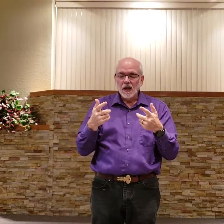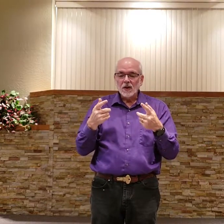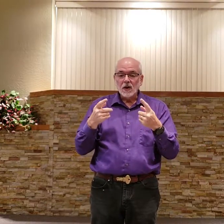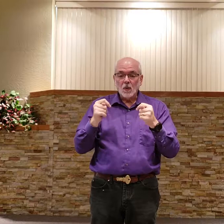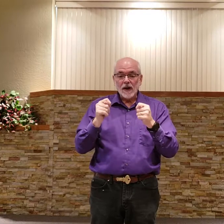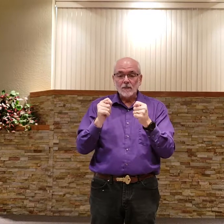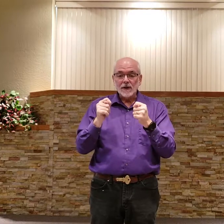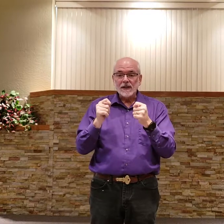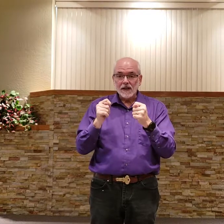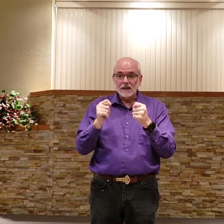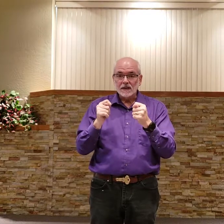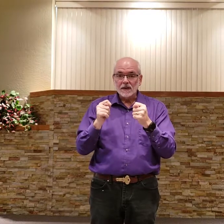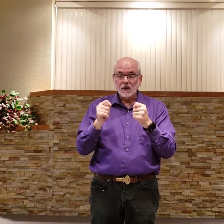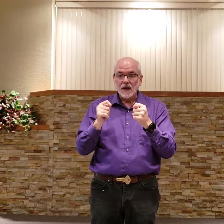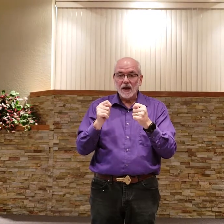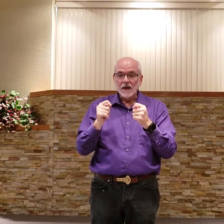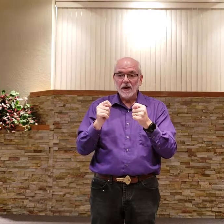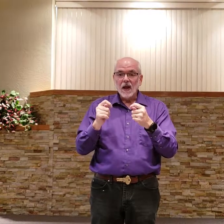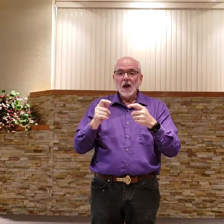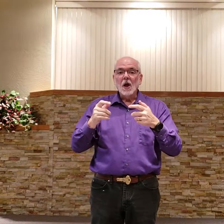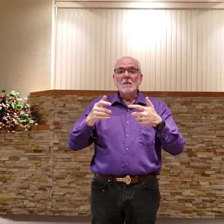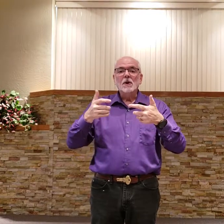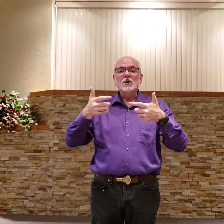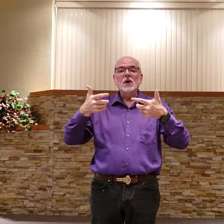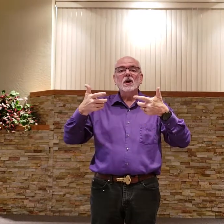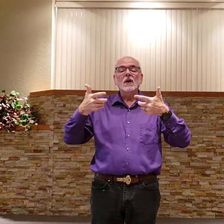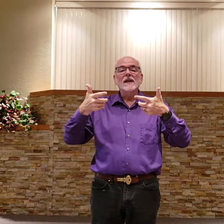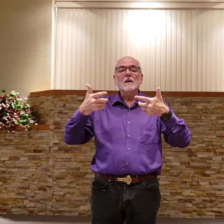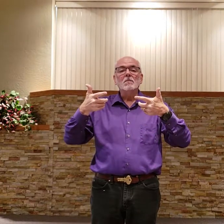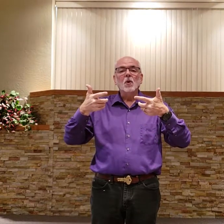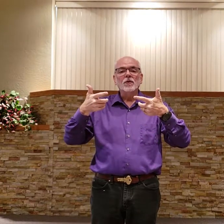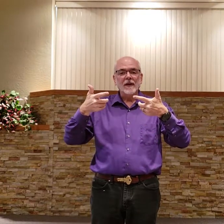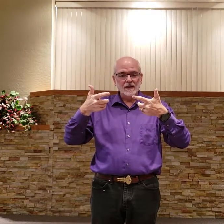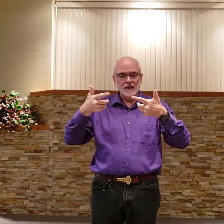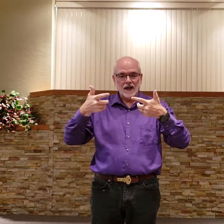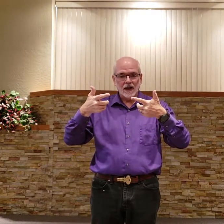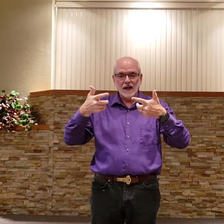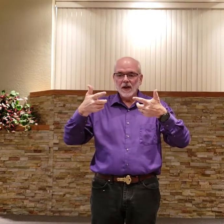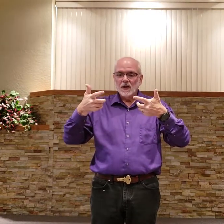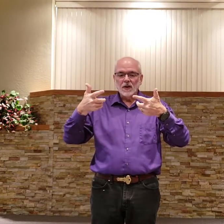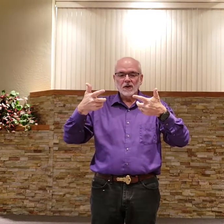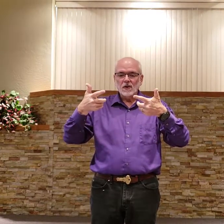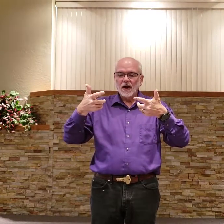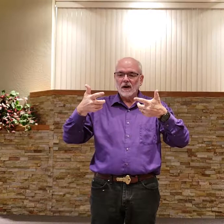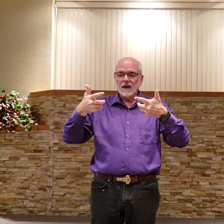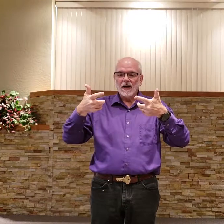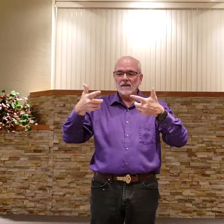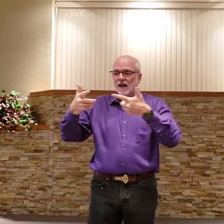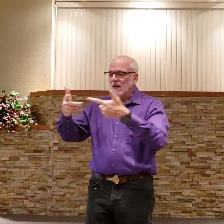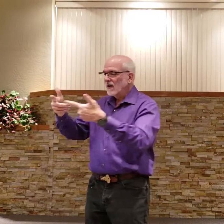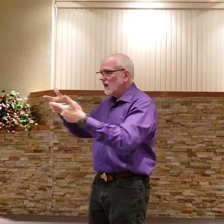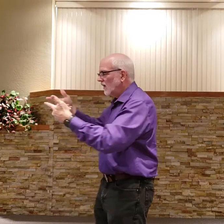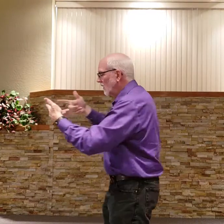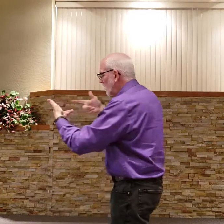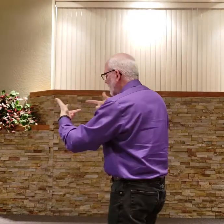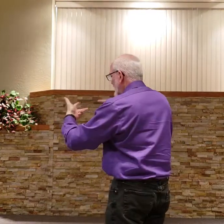You're going to wind up with T's, okay? But you're going to, it's a morphing sign. You're going to start out kind of like